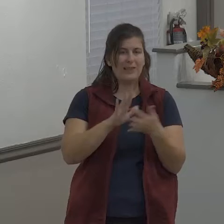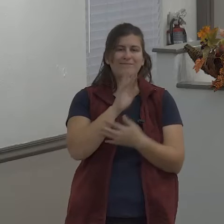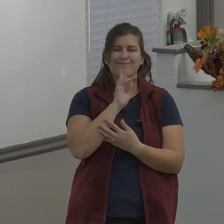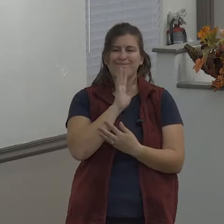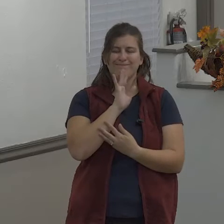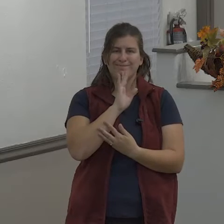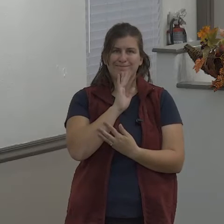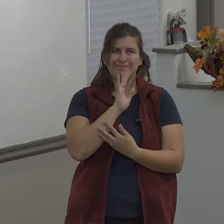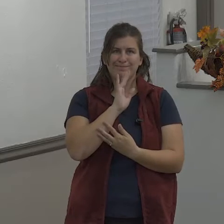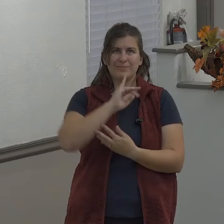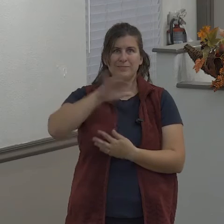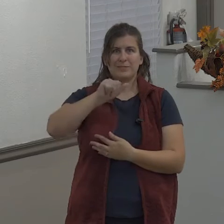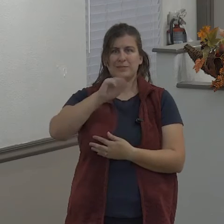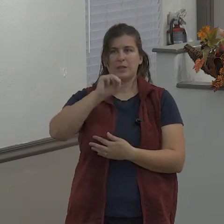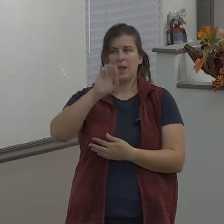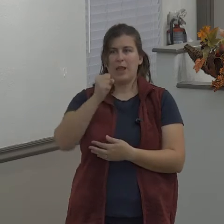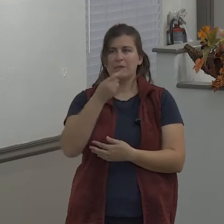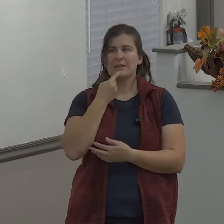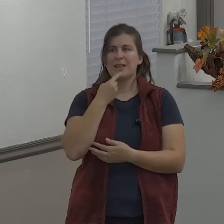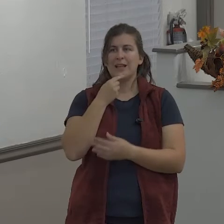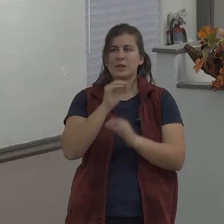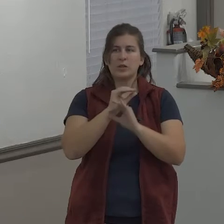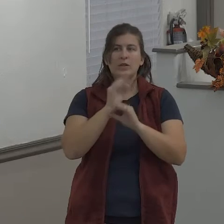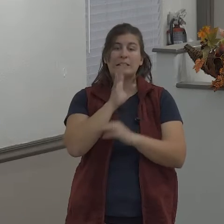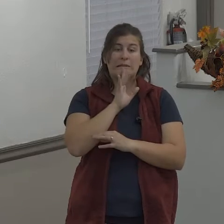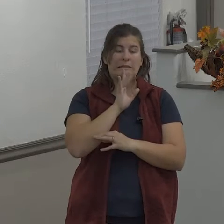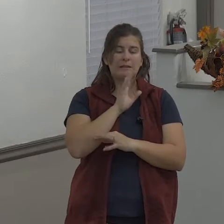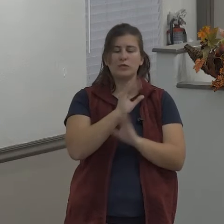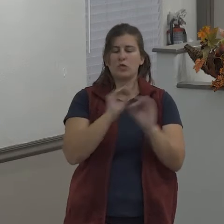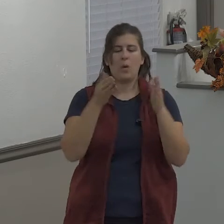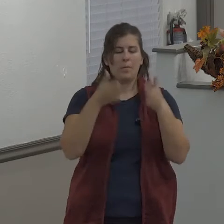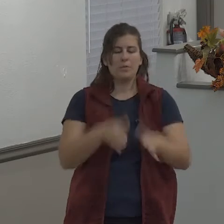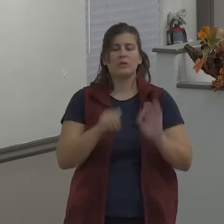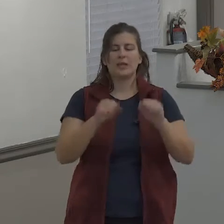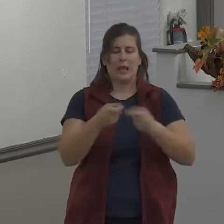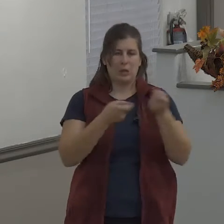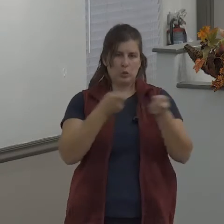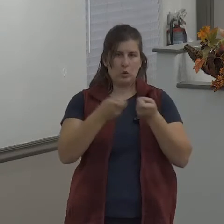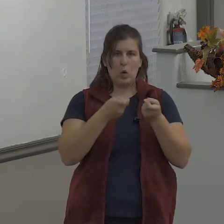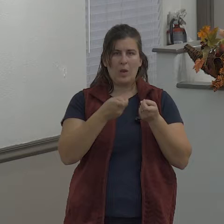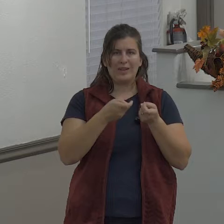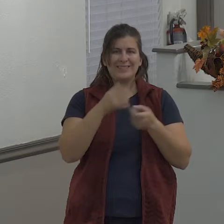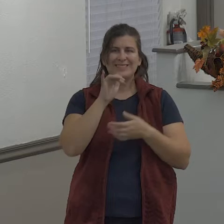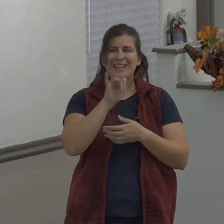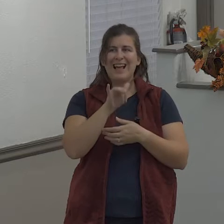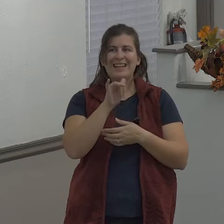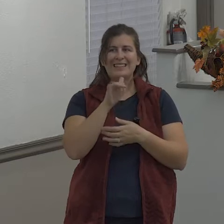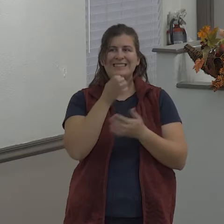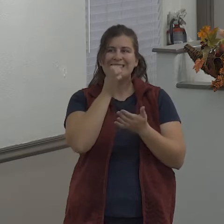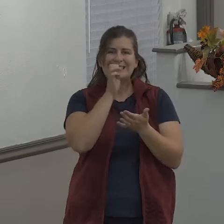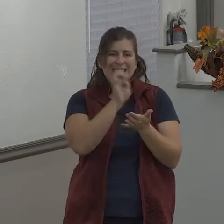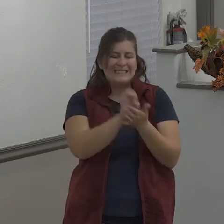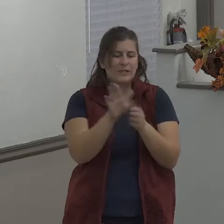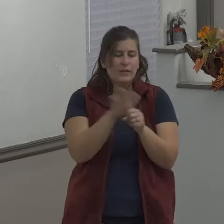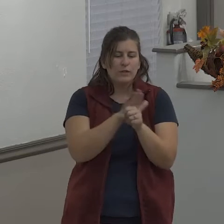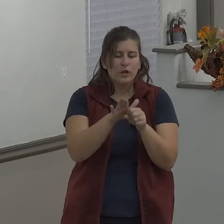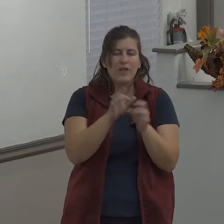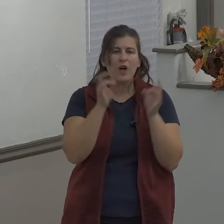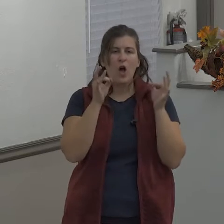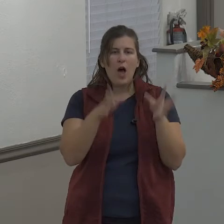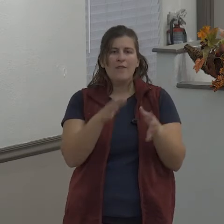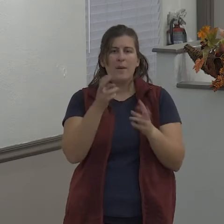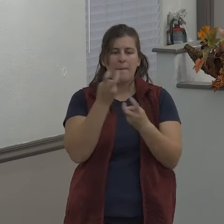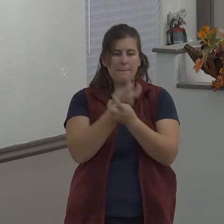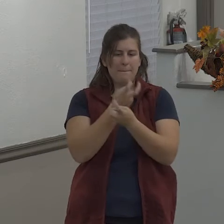In James 3:8, the Bible says, but the tongue can no man tame. It is an unruly evil full of deadly